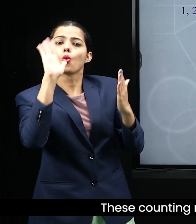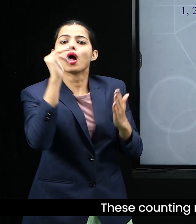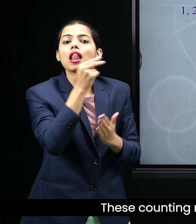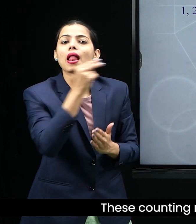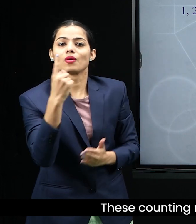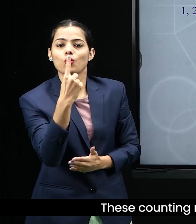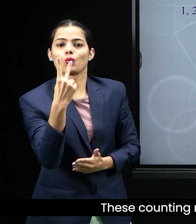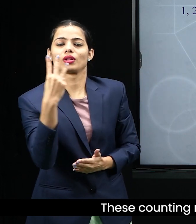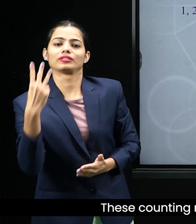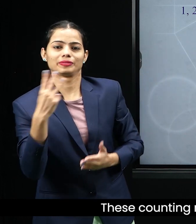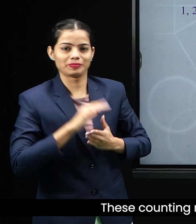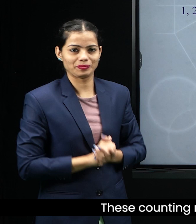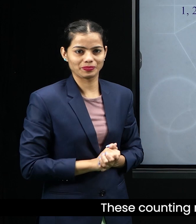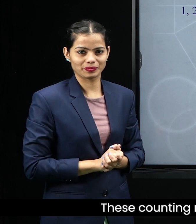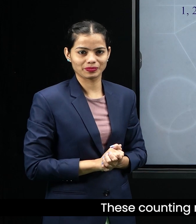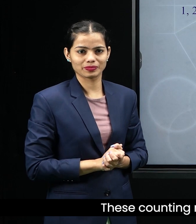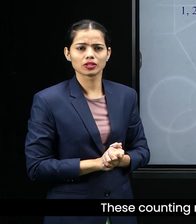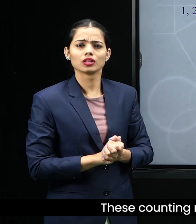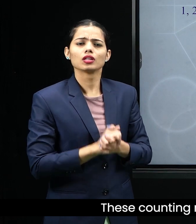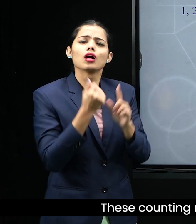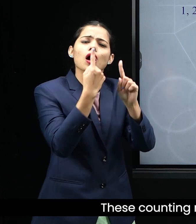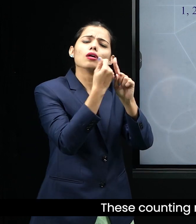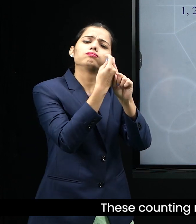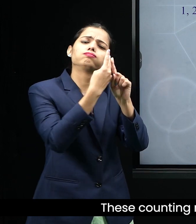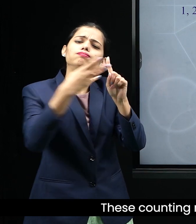2, 3 are called natural numbers.